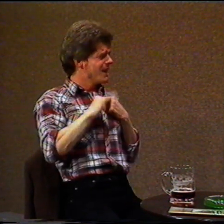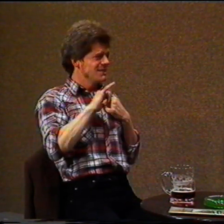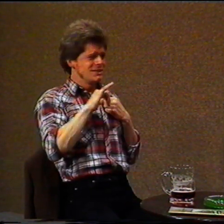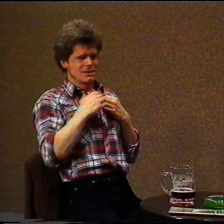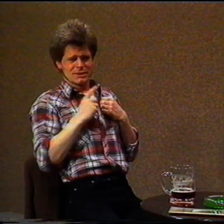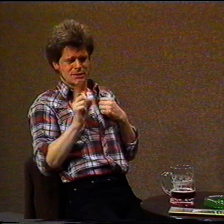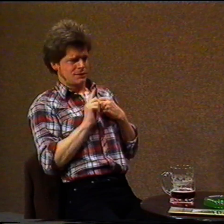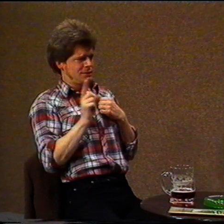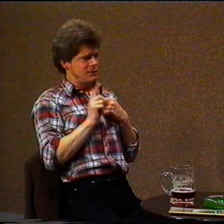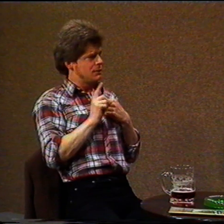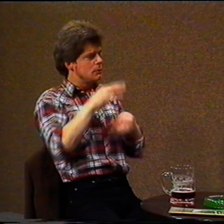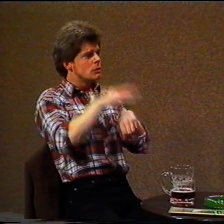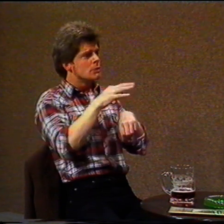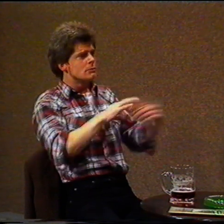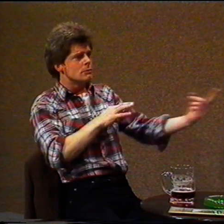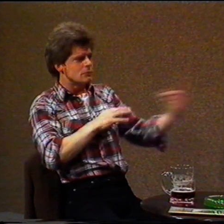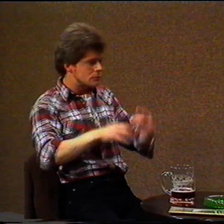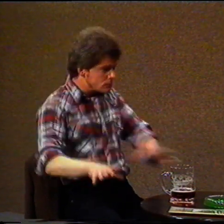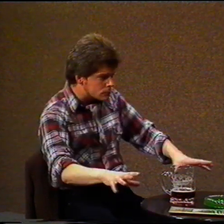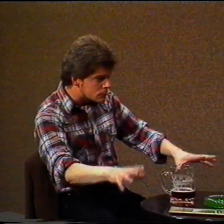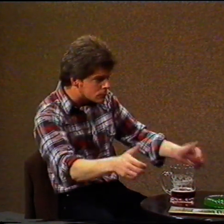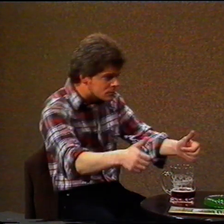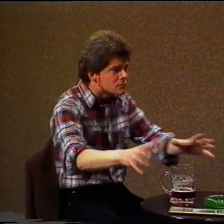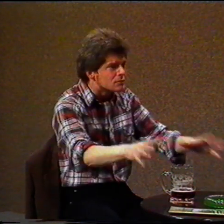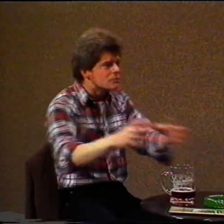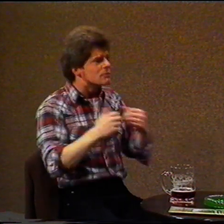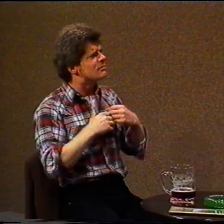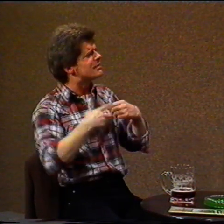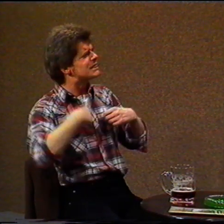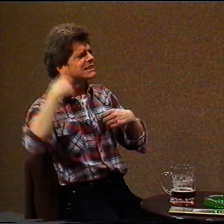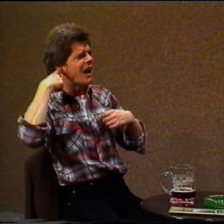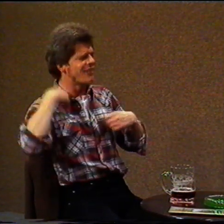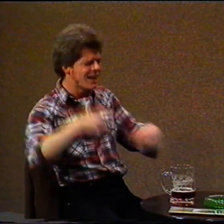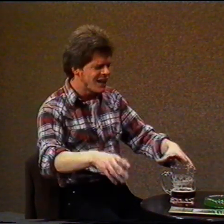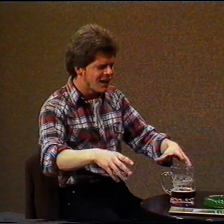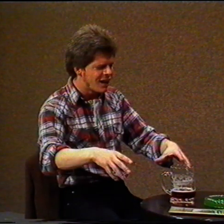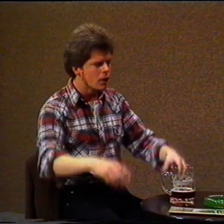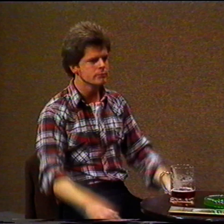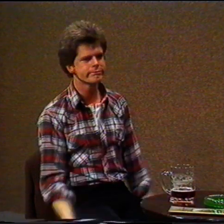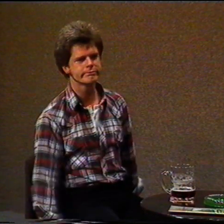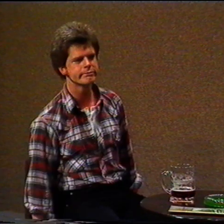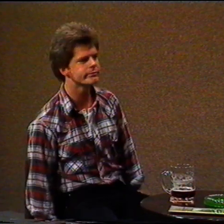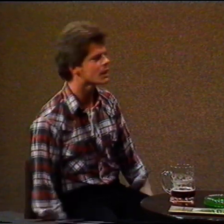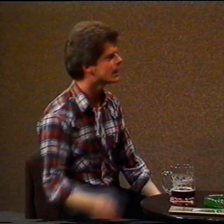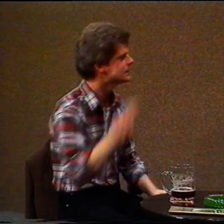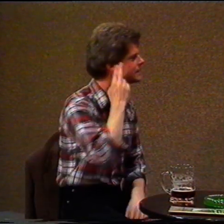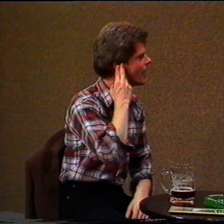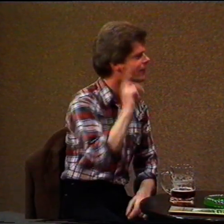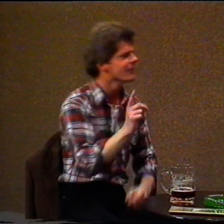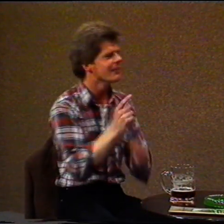the smell of a hospital. And he said, what is it? The doctor came. He said, are you all right? He said, I'm deaf. The doctor said, oh no, you're deaf.